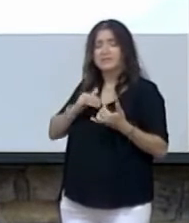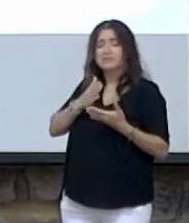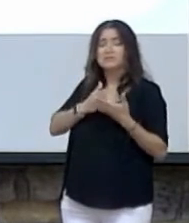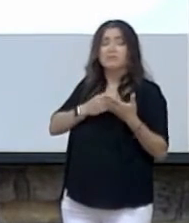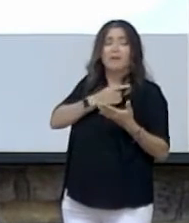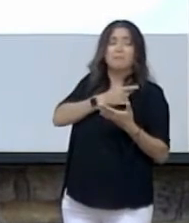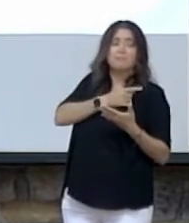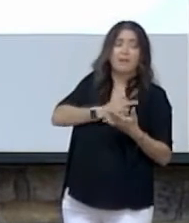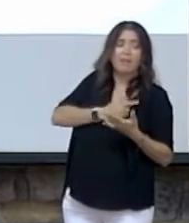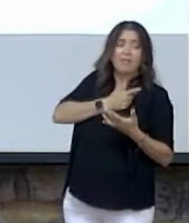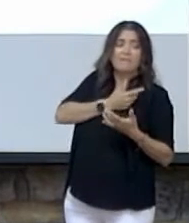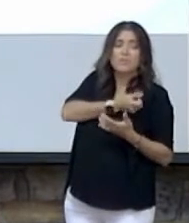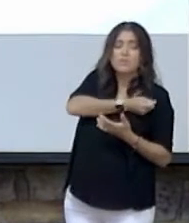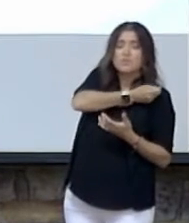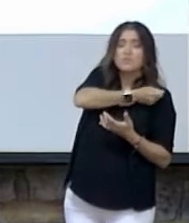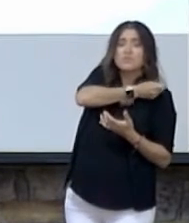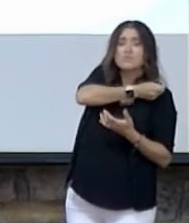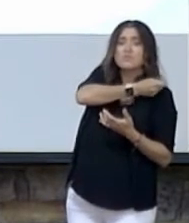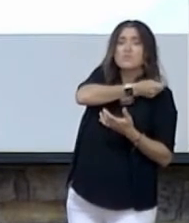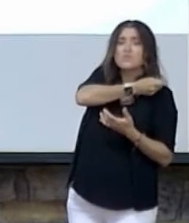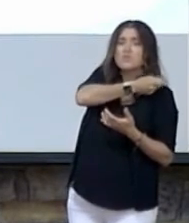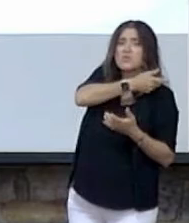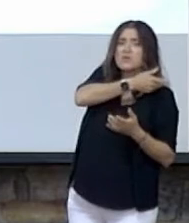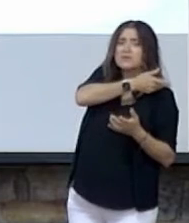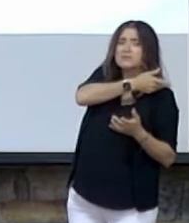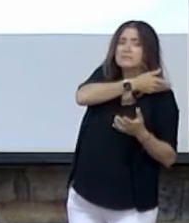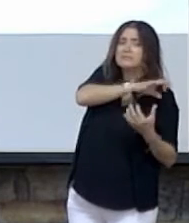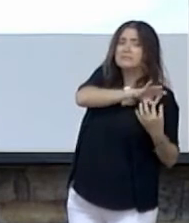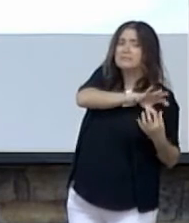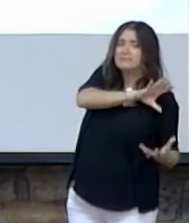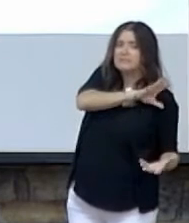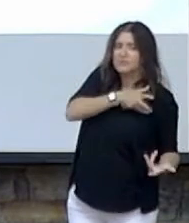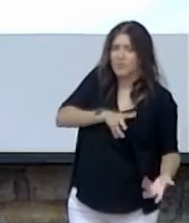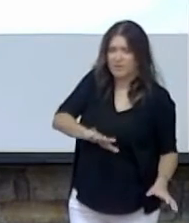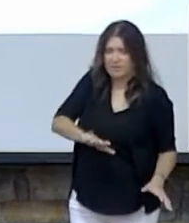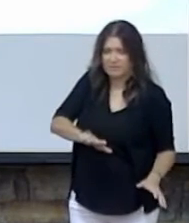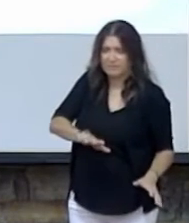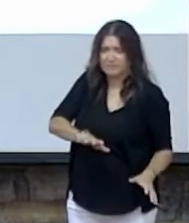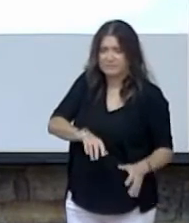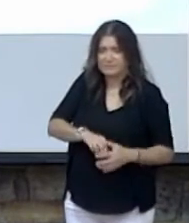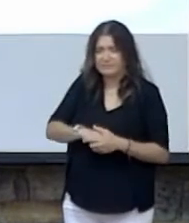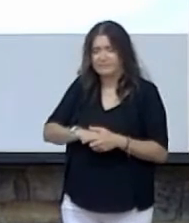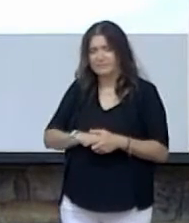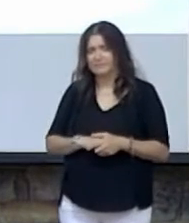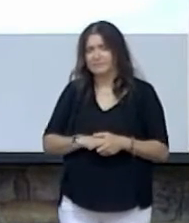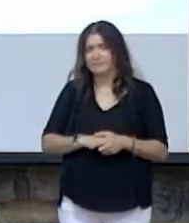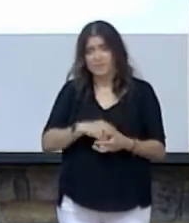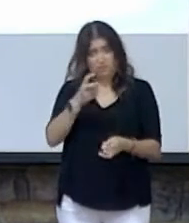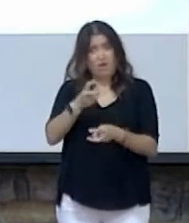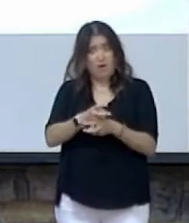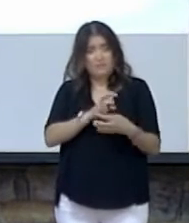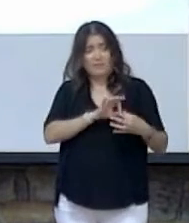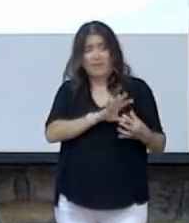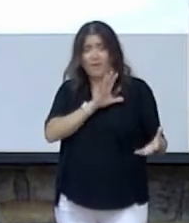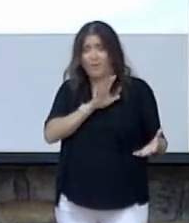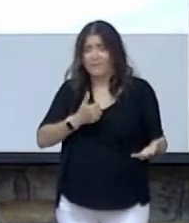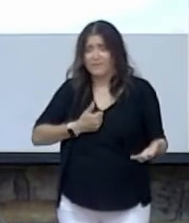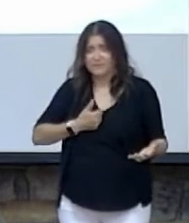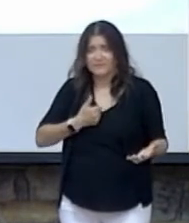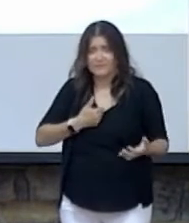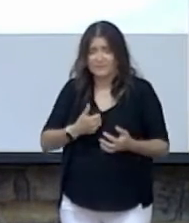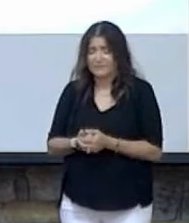in my life that I'm holding on to that I just don't want to give up for Christ. It's hard to let go of